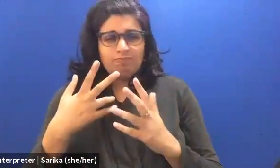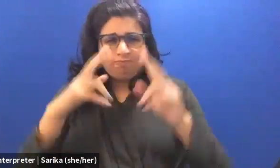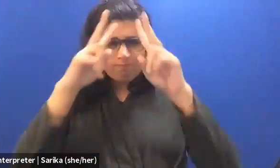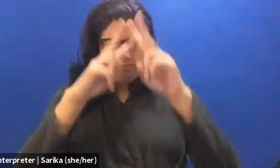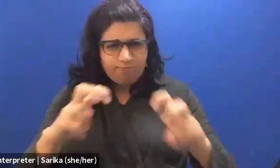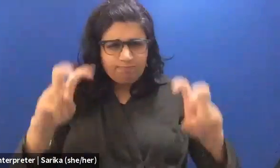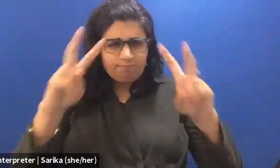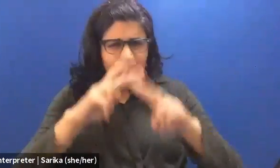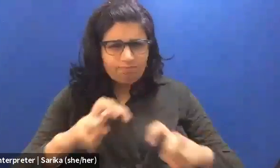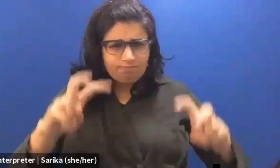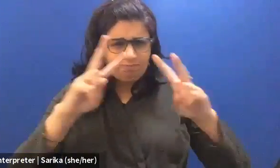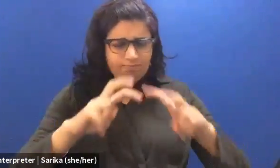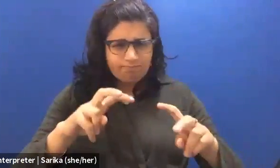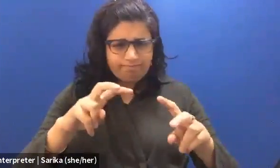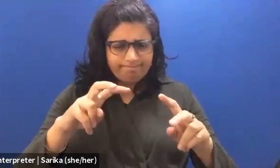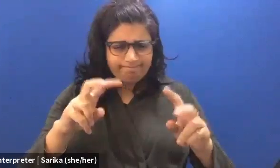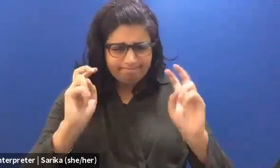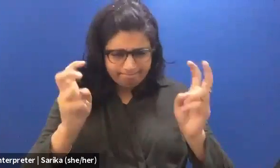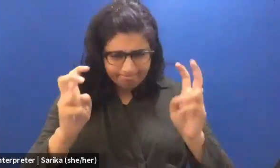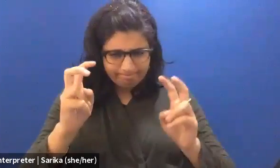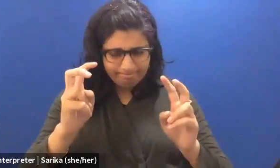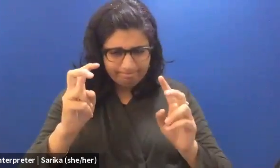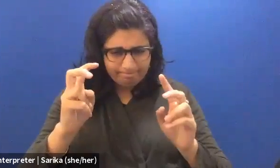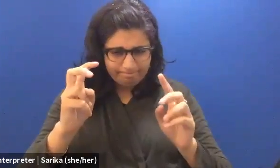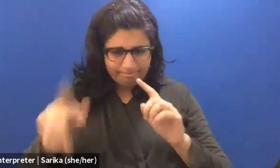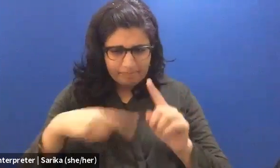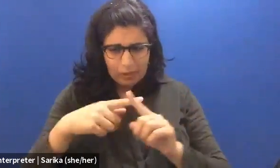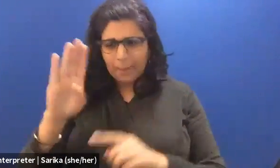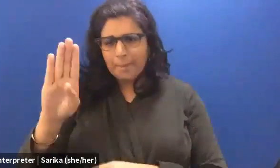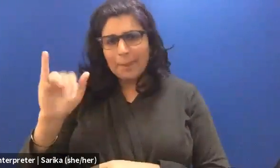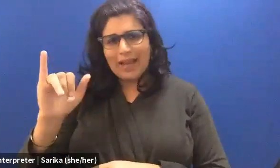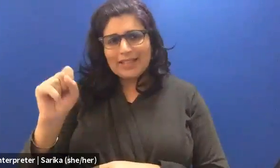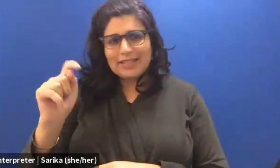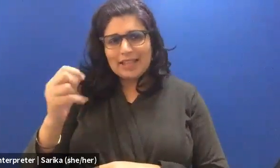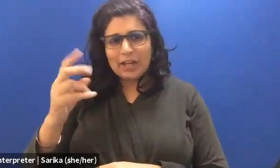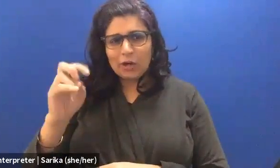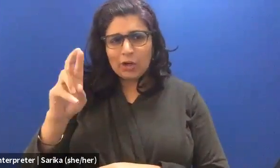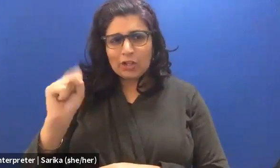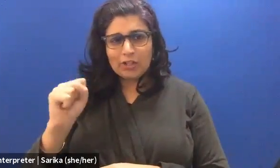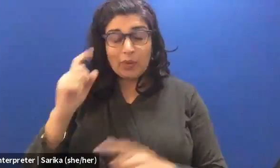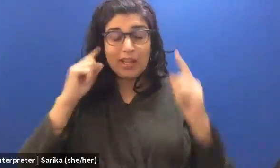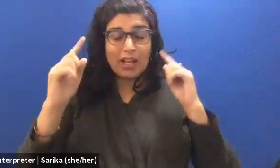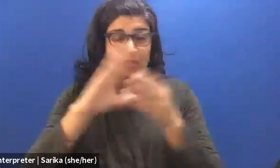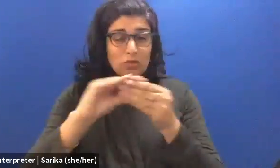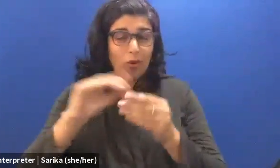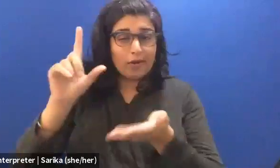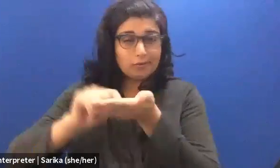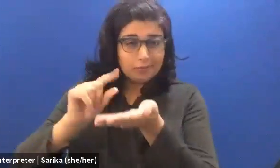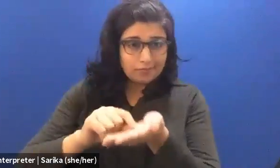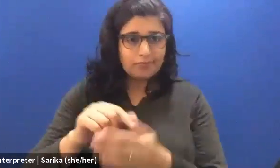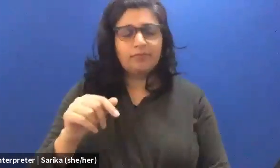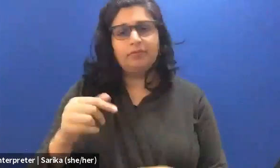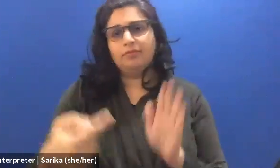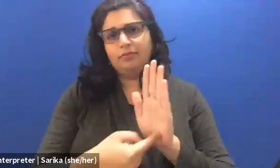this, this issue around bystanders. You know, we hear stories in the media. For instance,